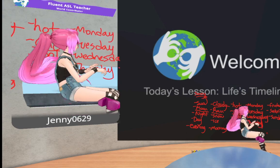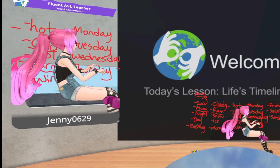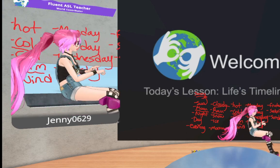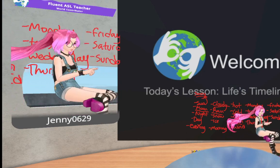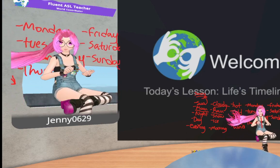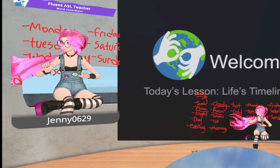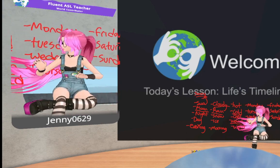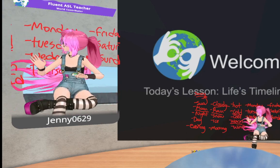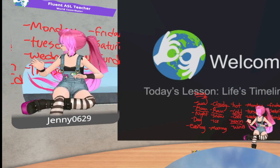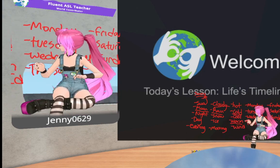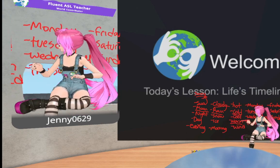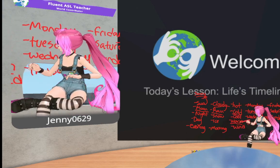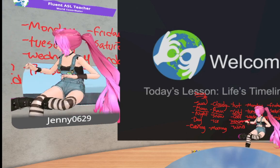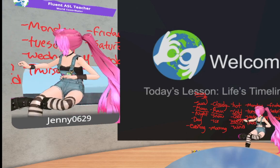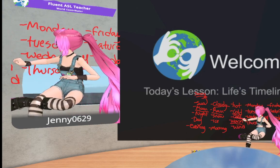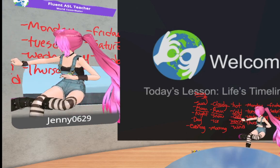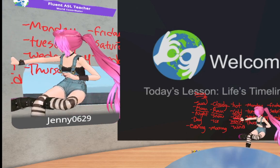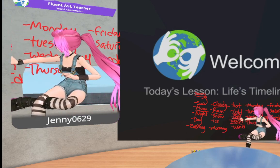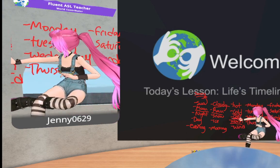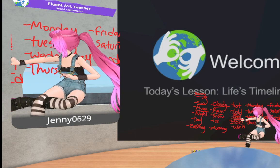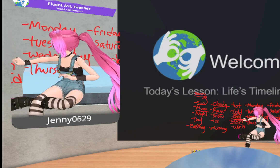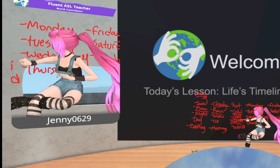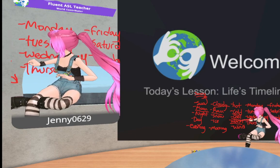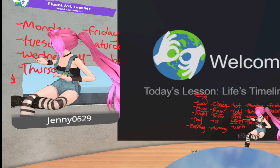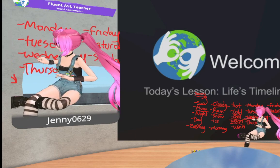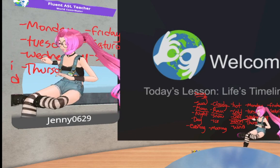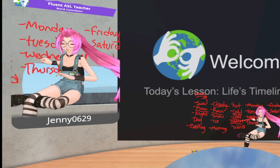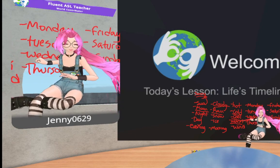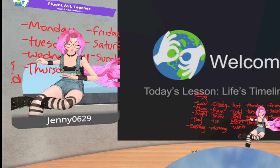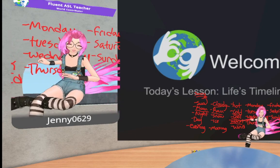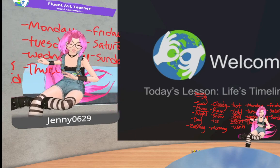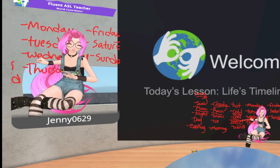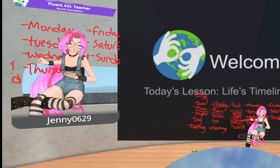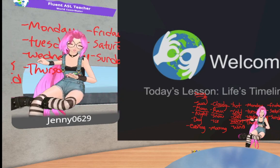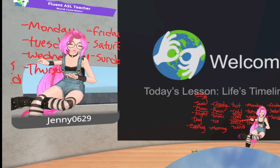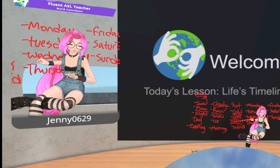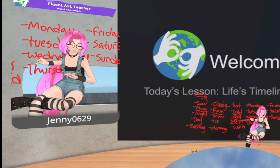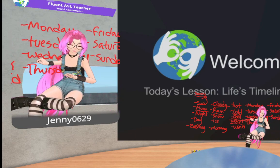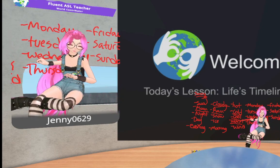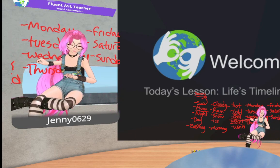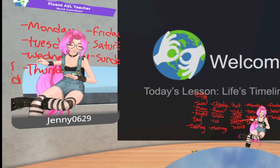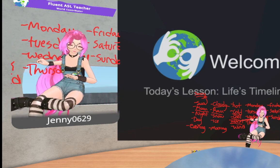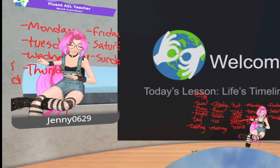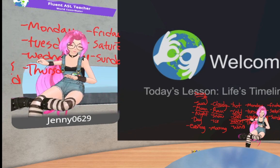Okay? But I saw some of you getting confused with cool. What's cool?